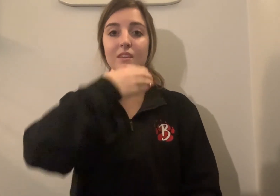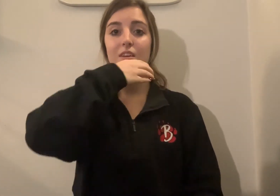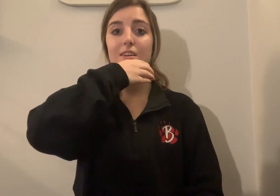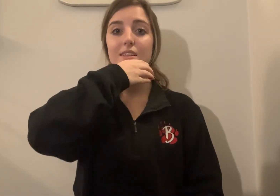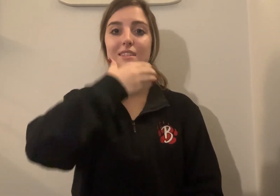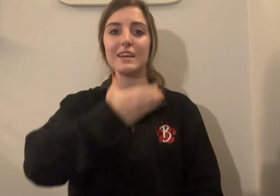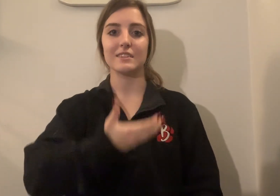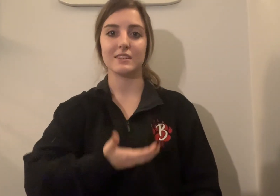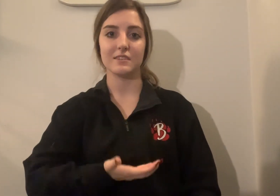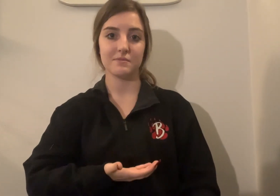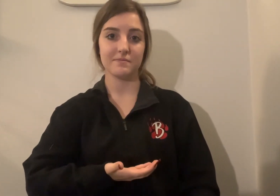Santa.